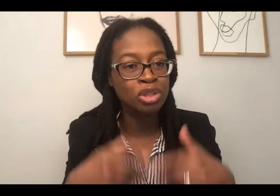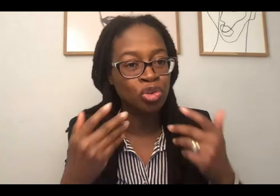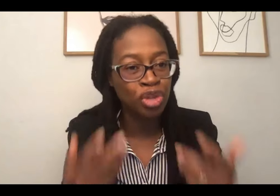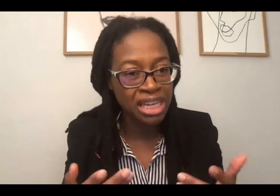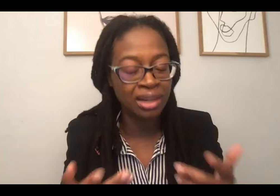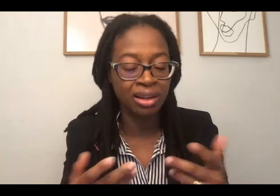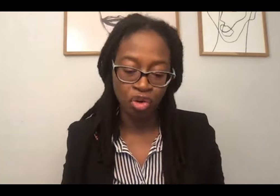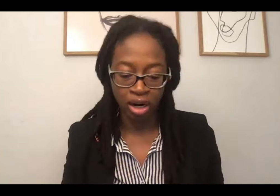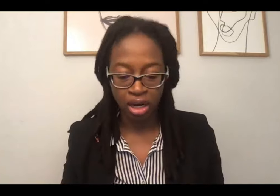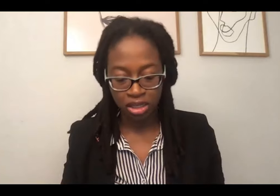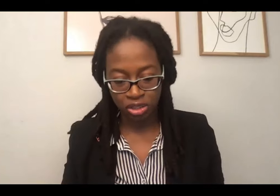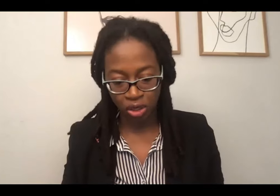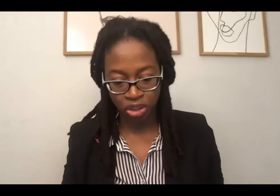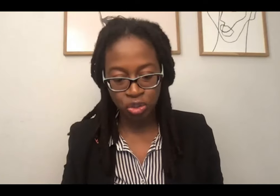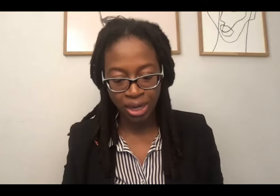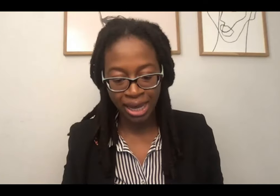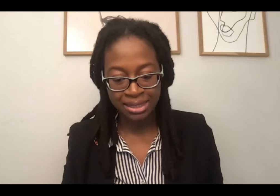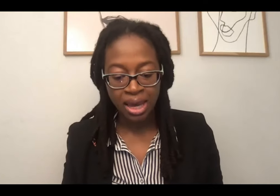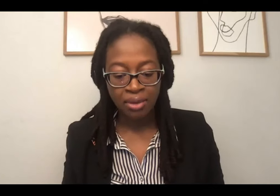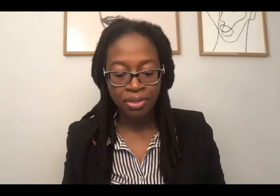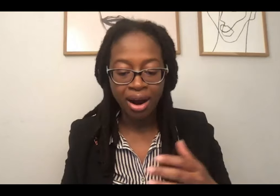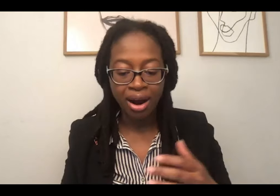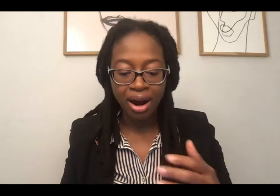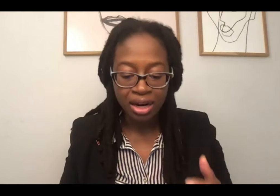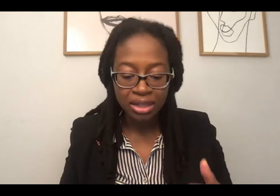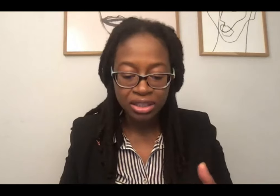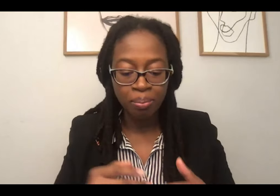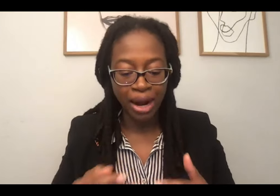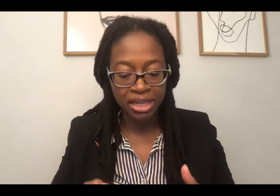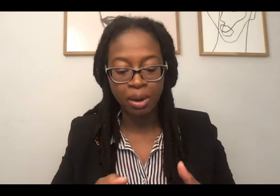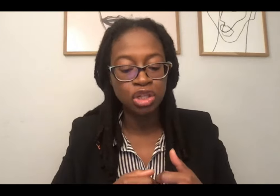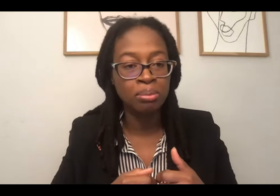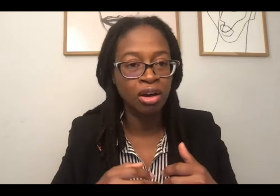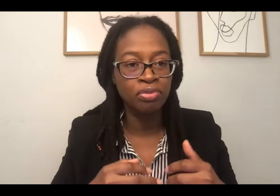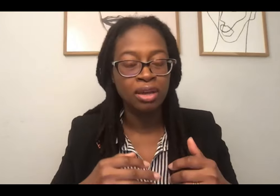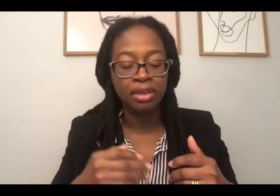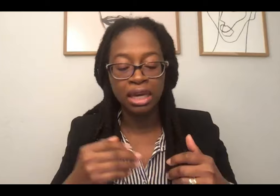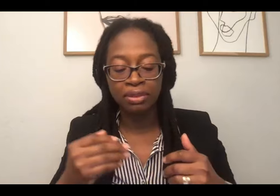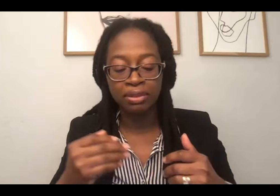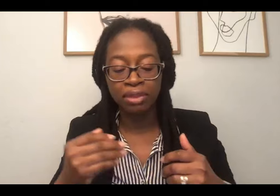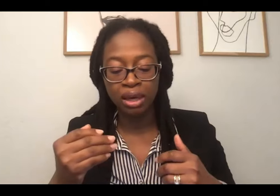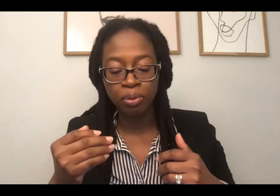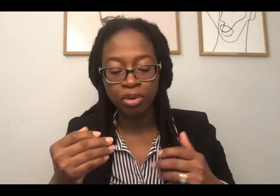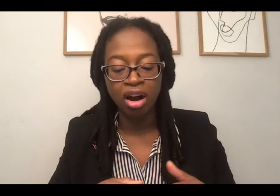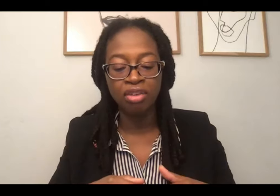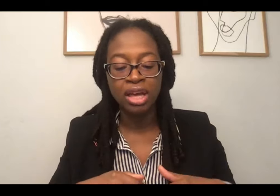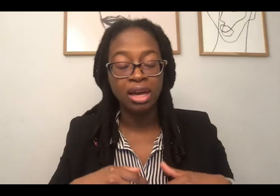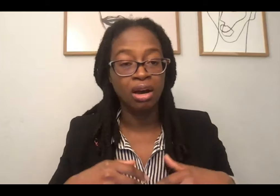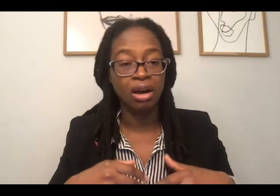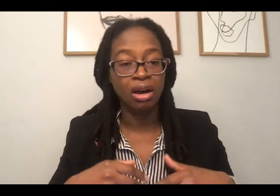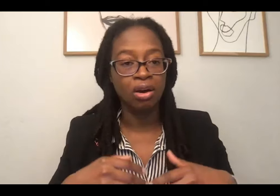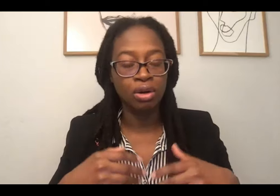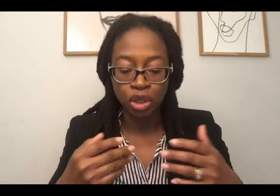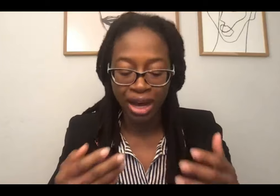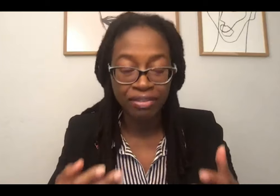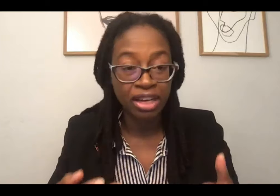real for such students. There are some bright spots in terms of the provisioning of,